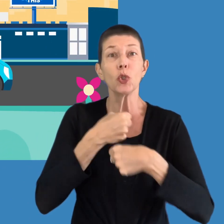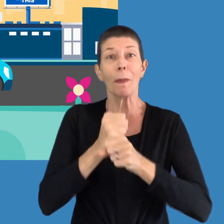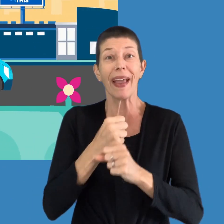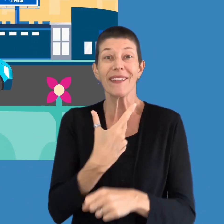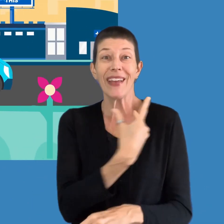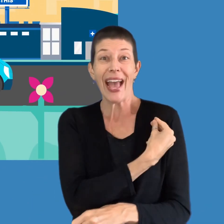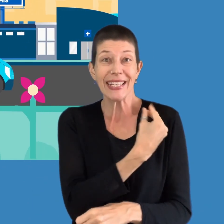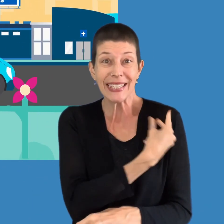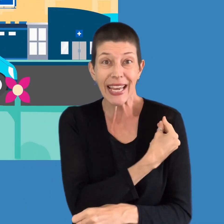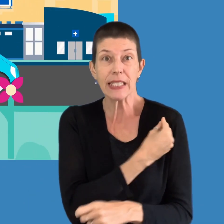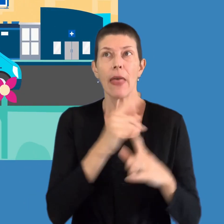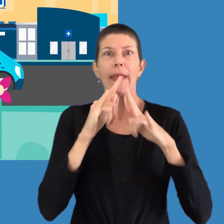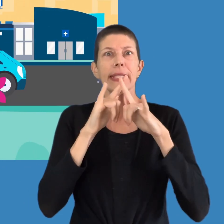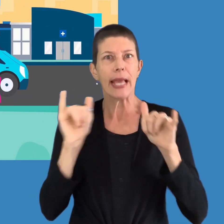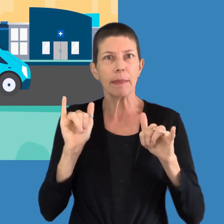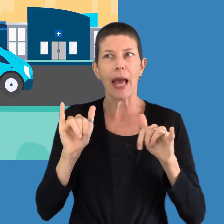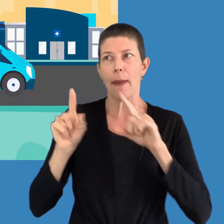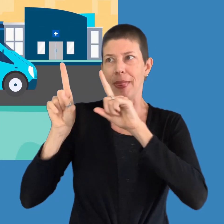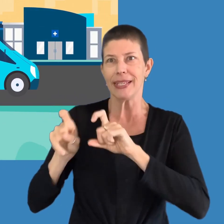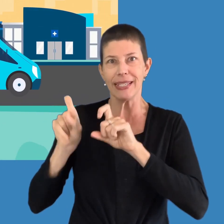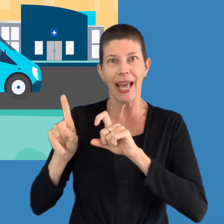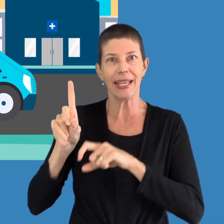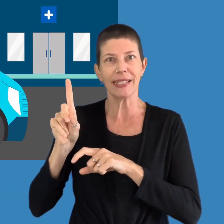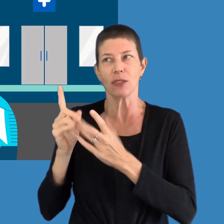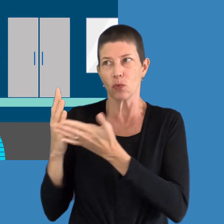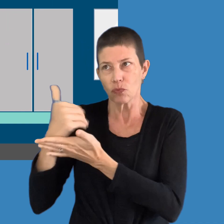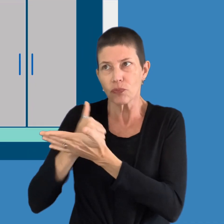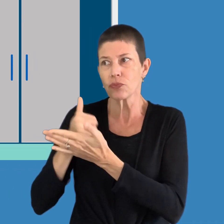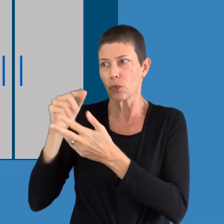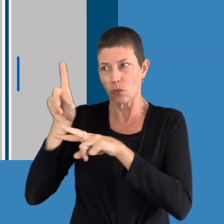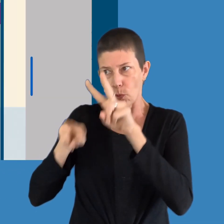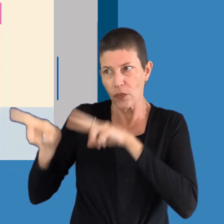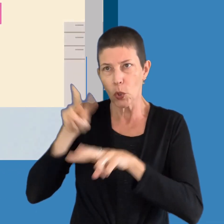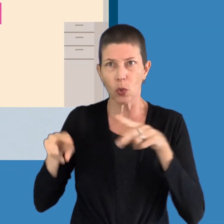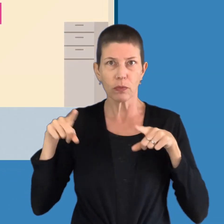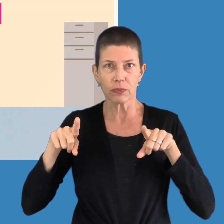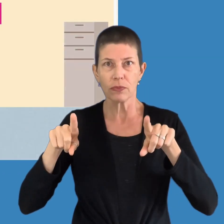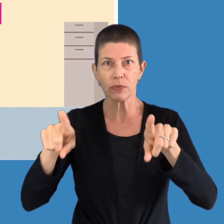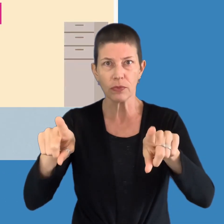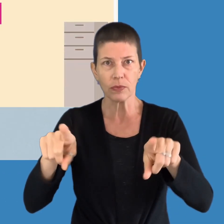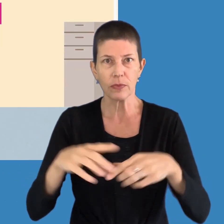to produce vaccines at the same time their test data was under review.